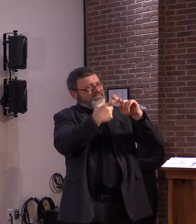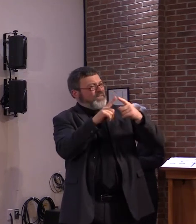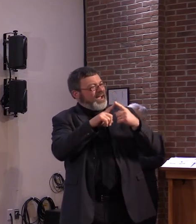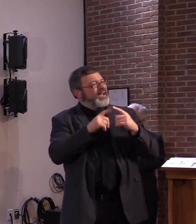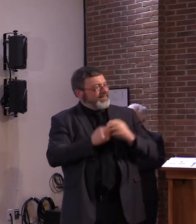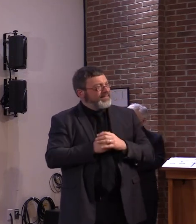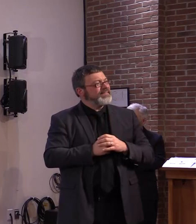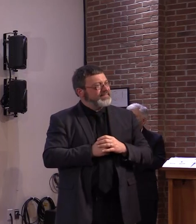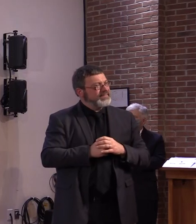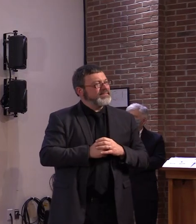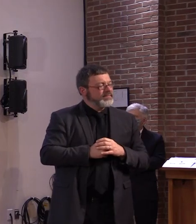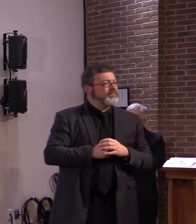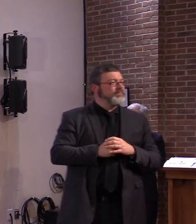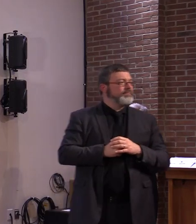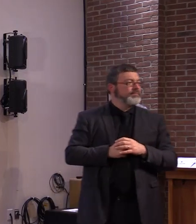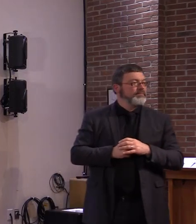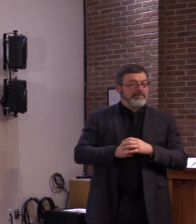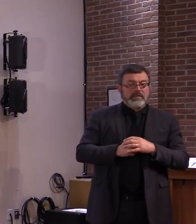Thank you.